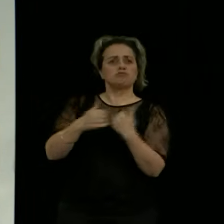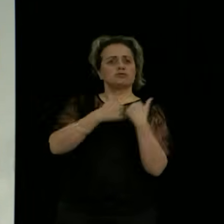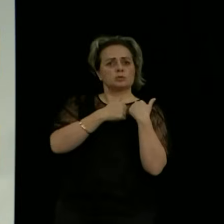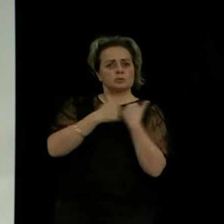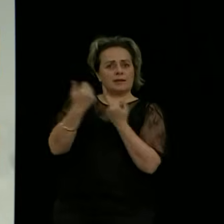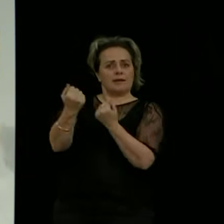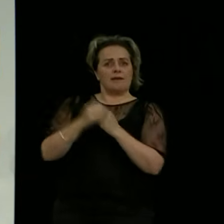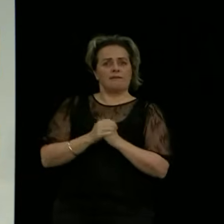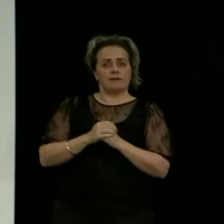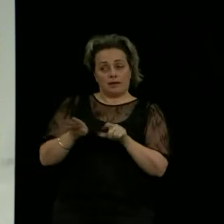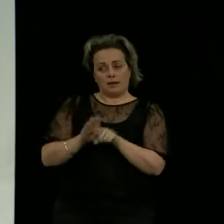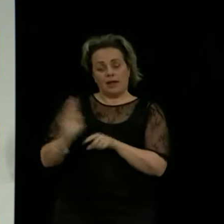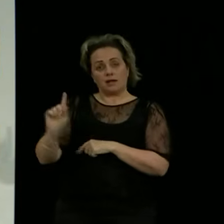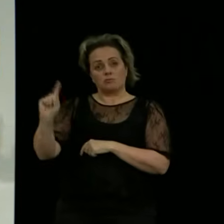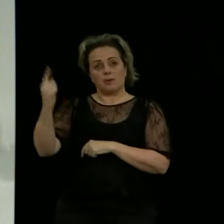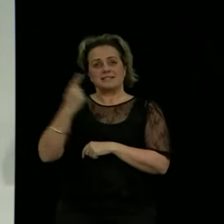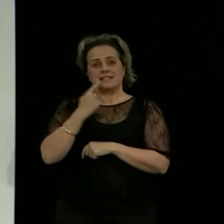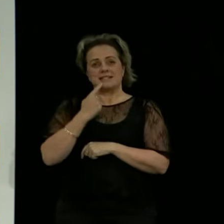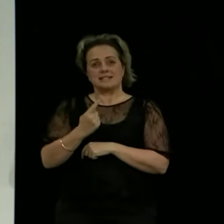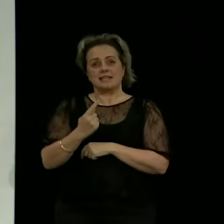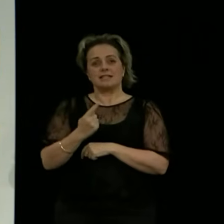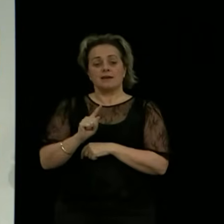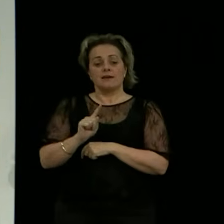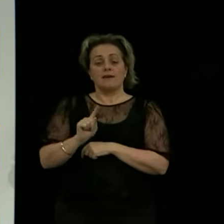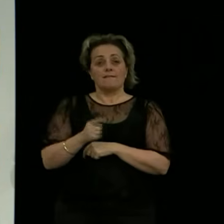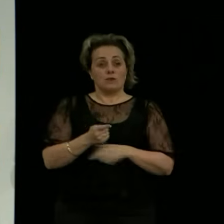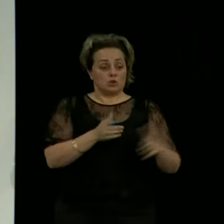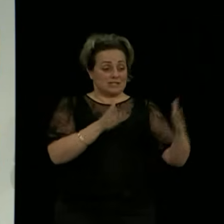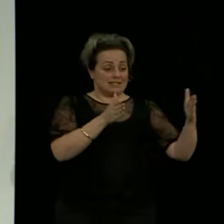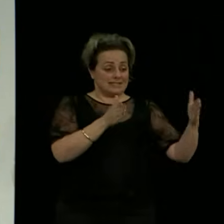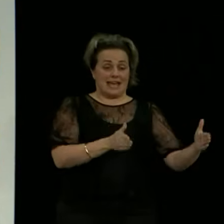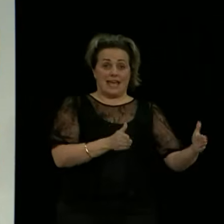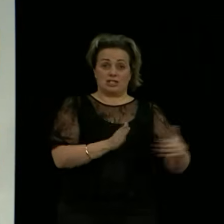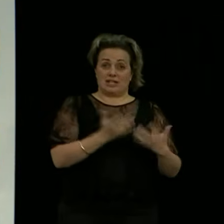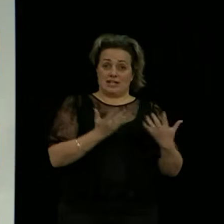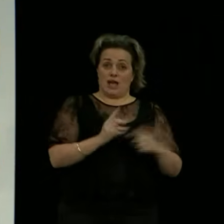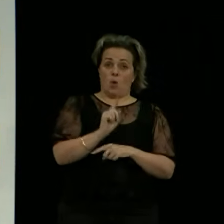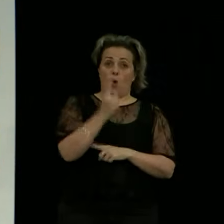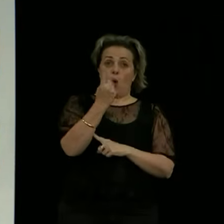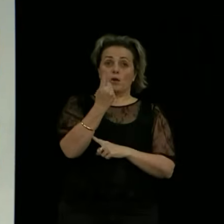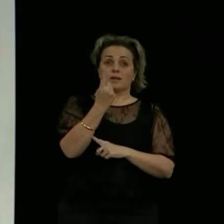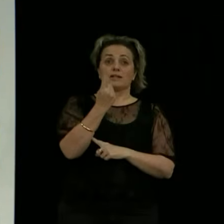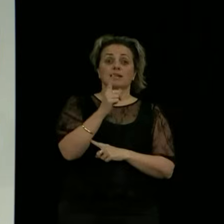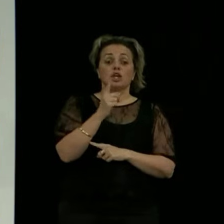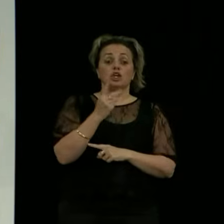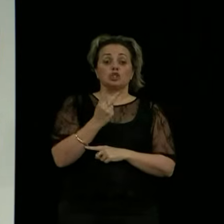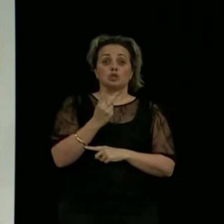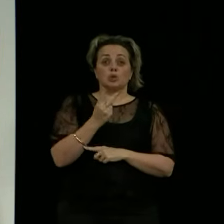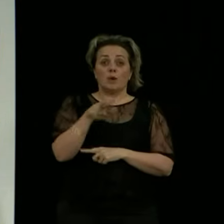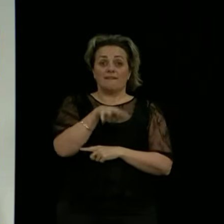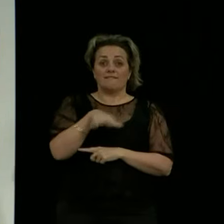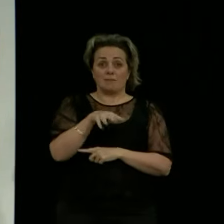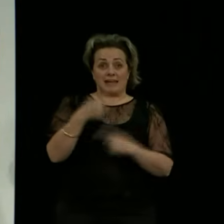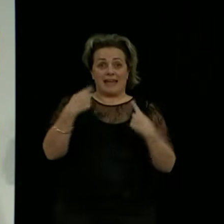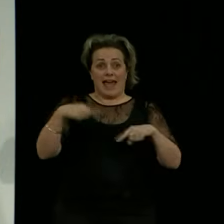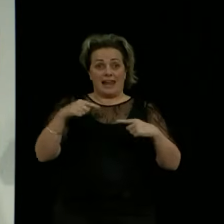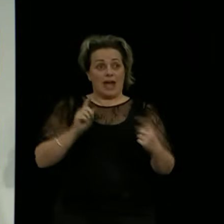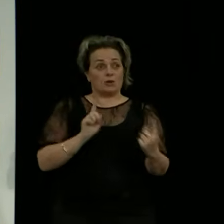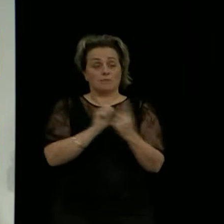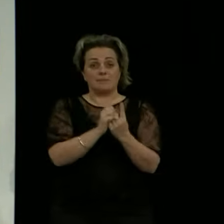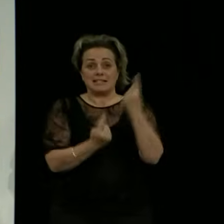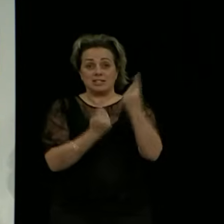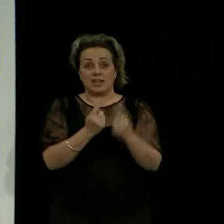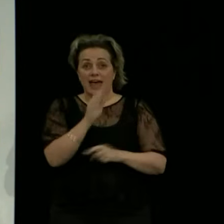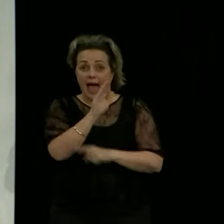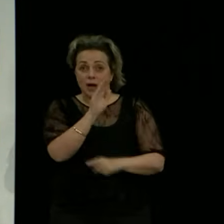the extension, or the first stage in Auckland, for people being able to get together in small groups, 2 whānau at a time, outdoors,